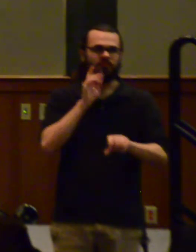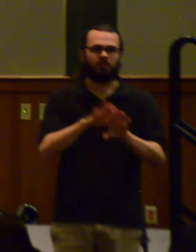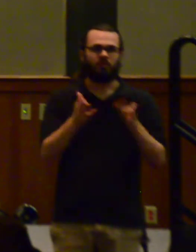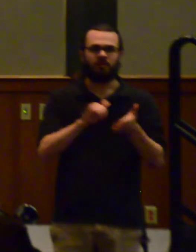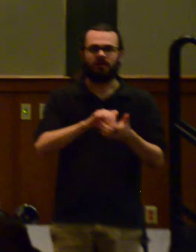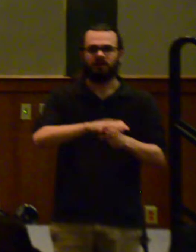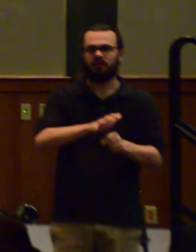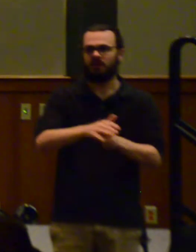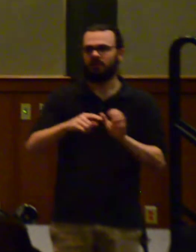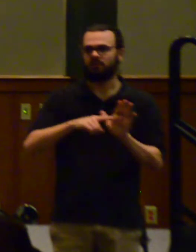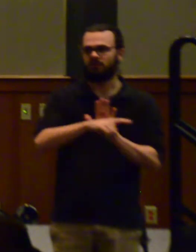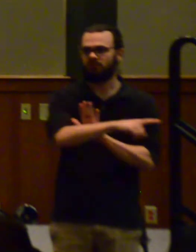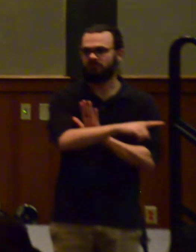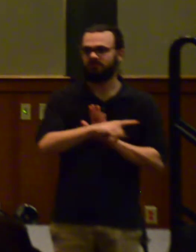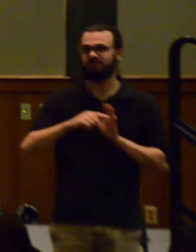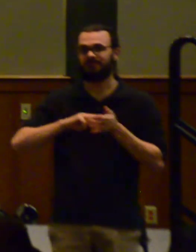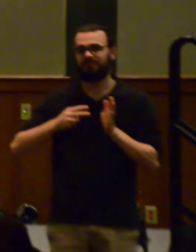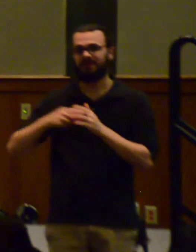hit the jackpot.